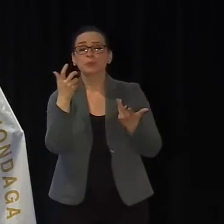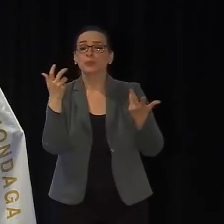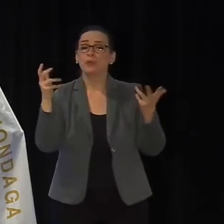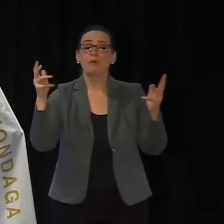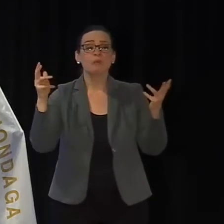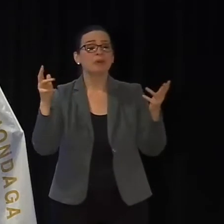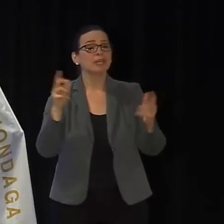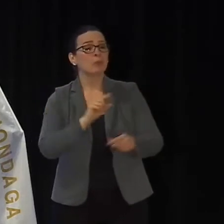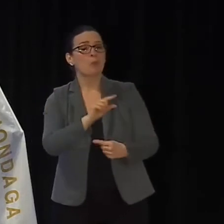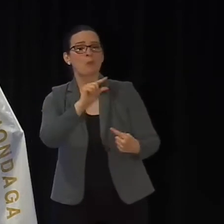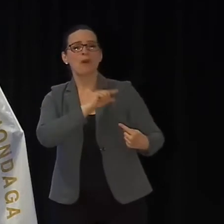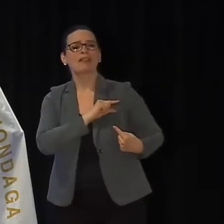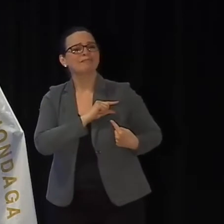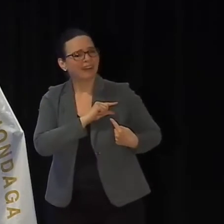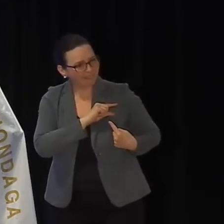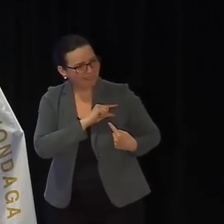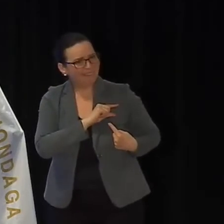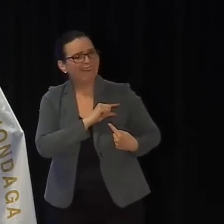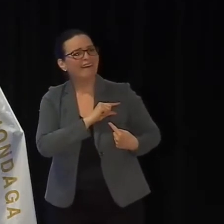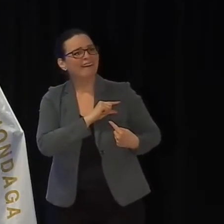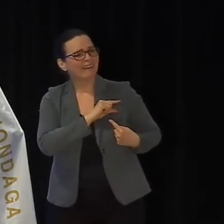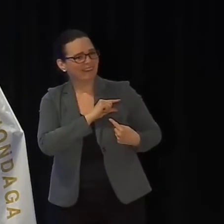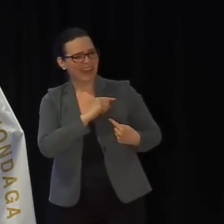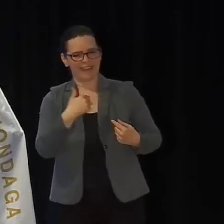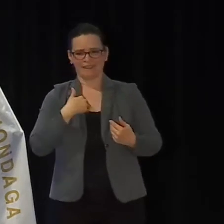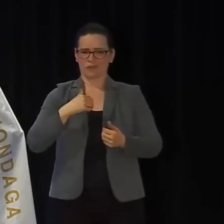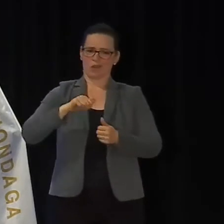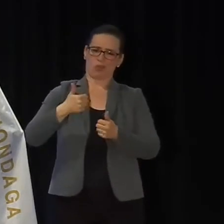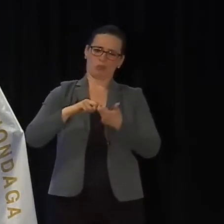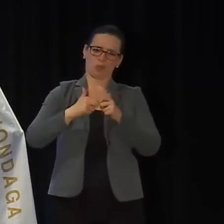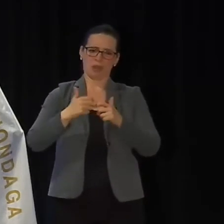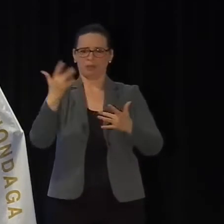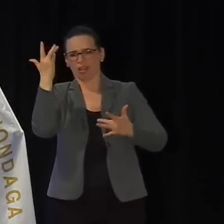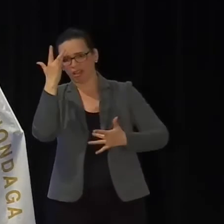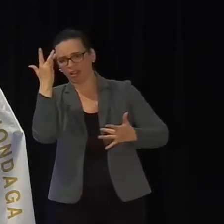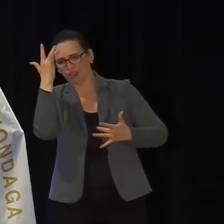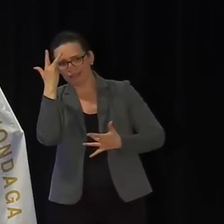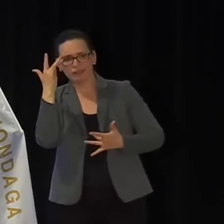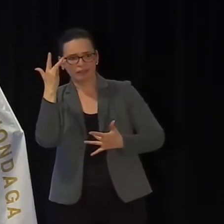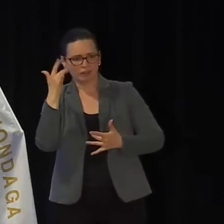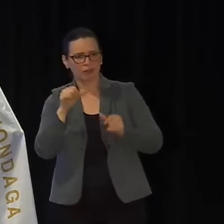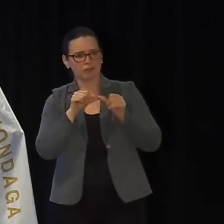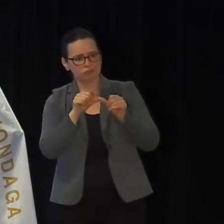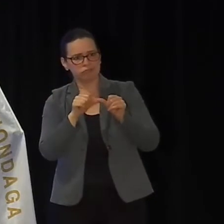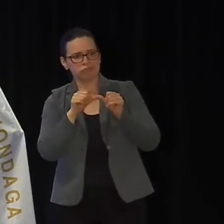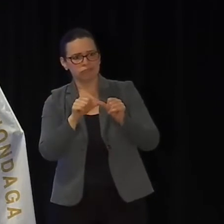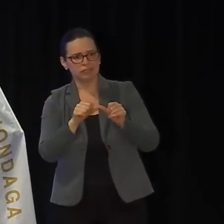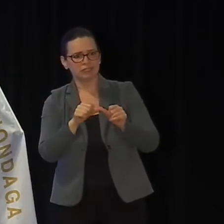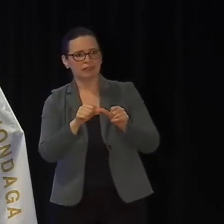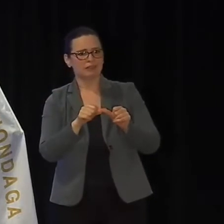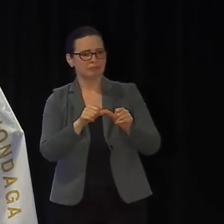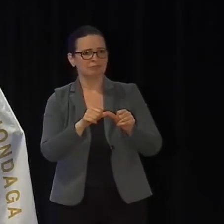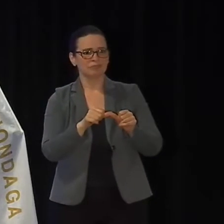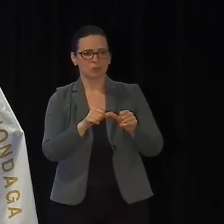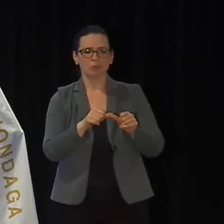qualified for an existing condition, a lot of folks in these demographics already have gotten the shot as well. So I think we'll get